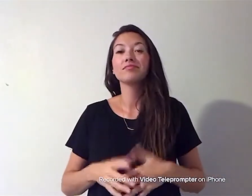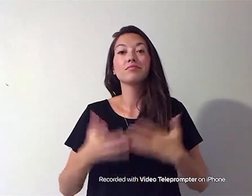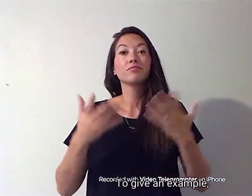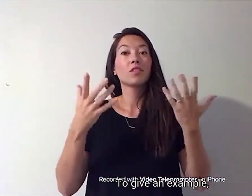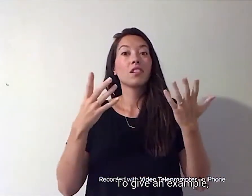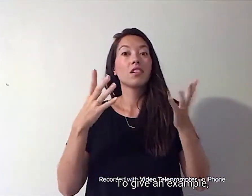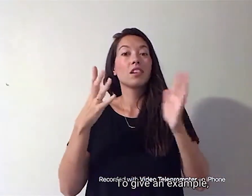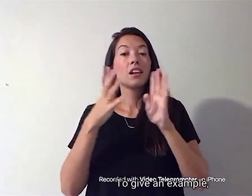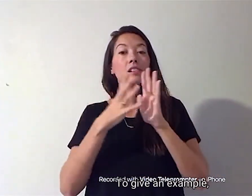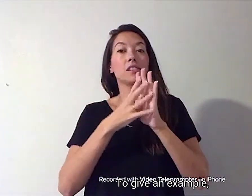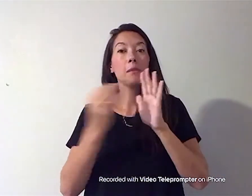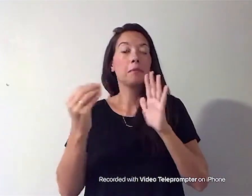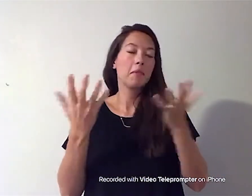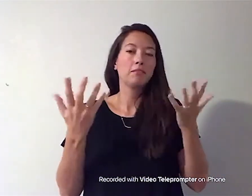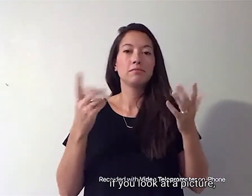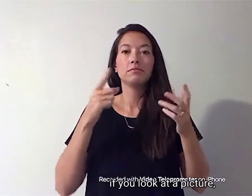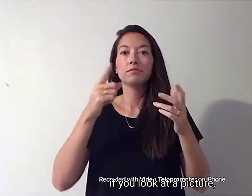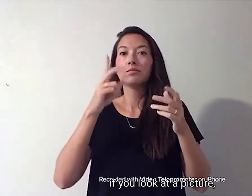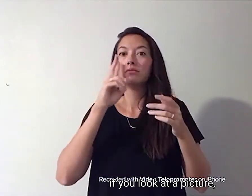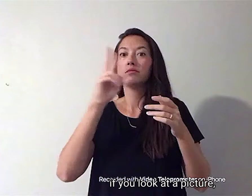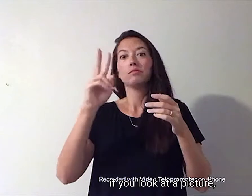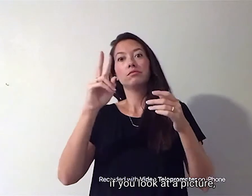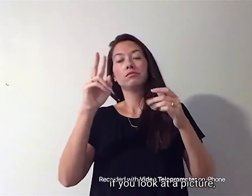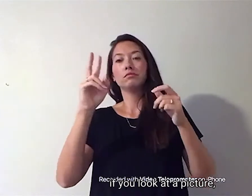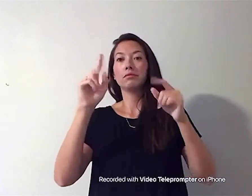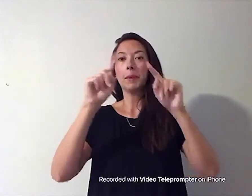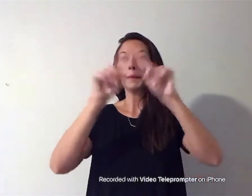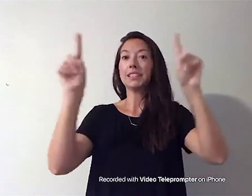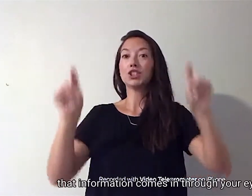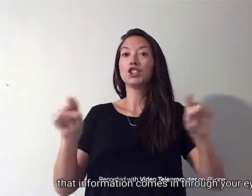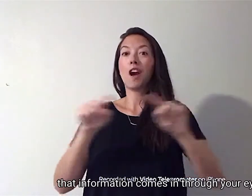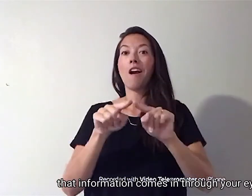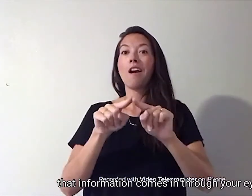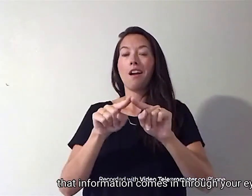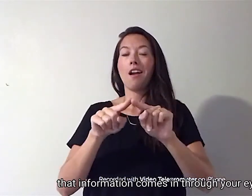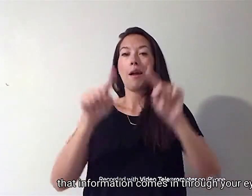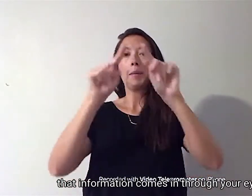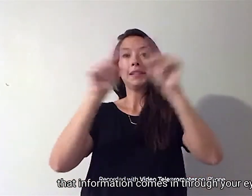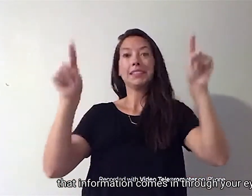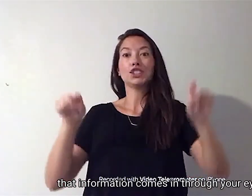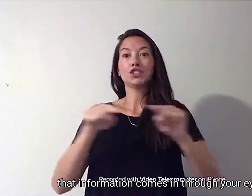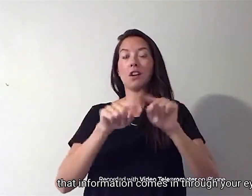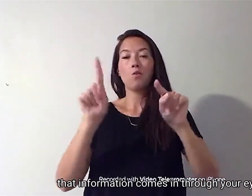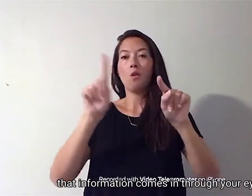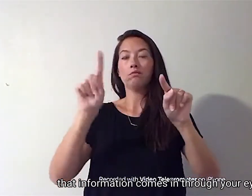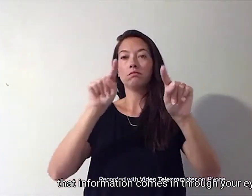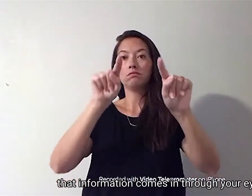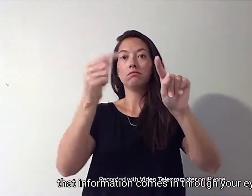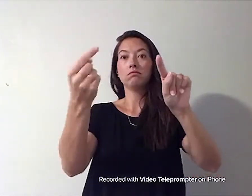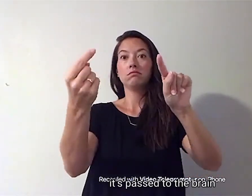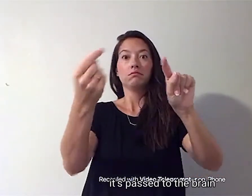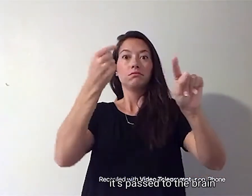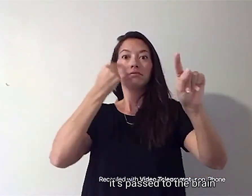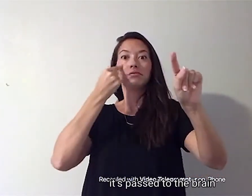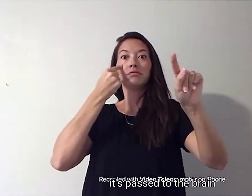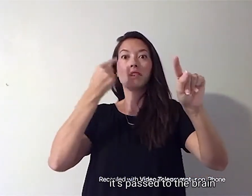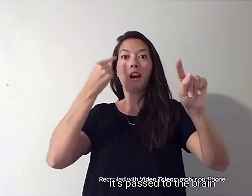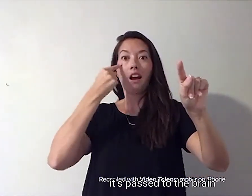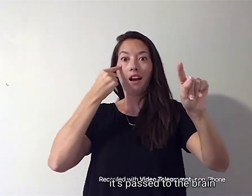To give an example, if you look at a picture, that information comes in through your eyes, it's passed to the